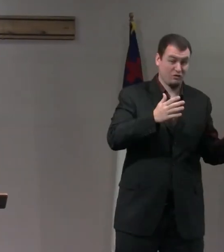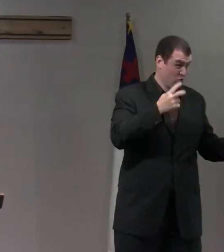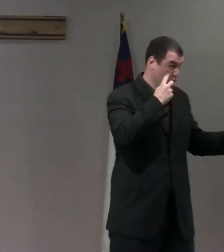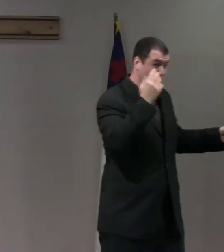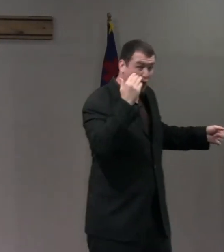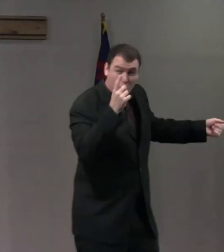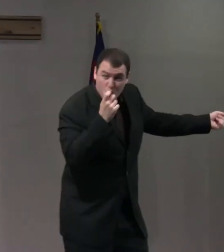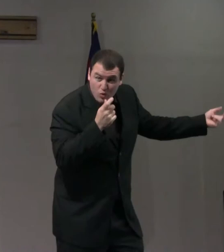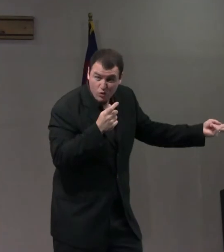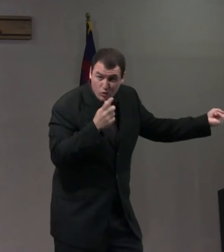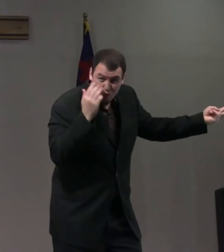So,